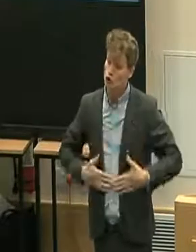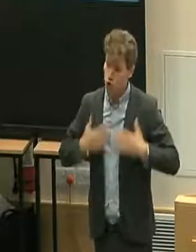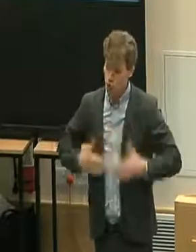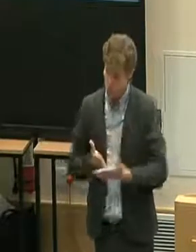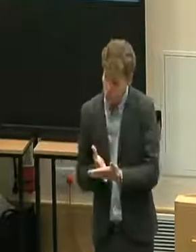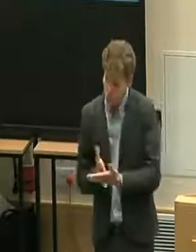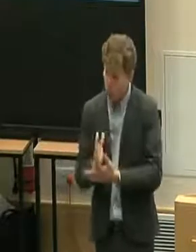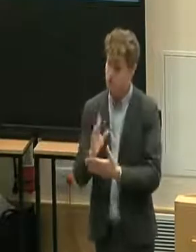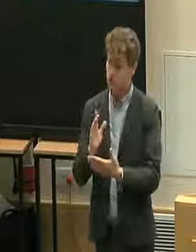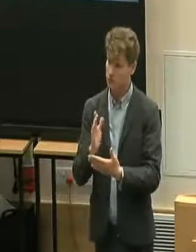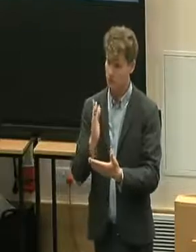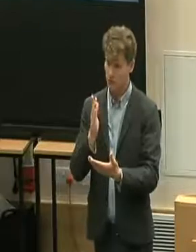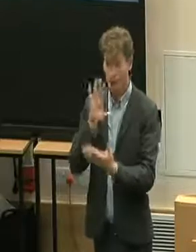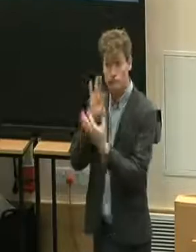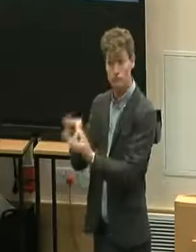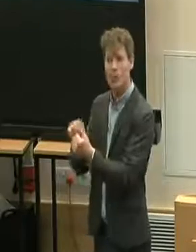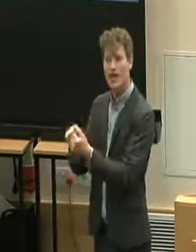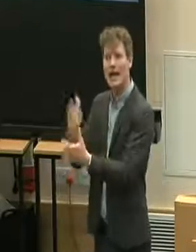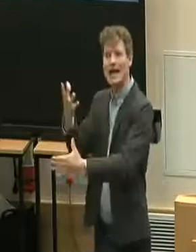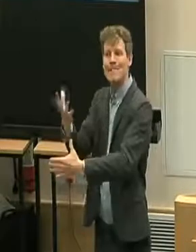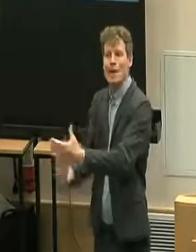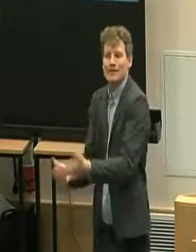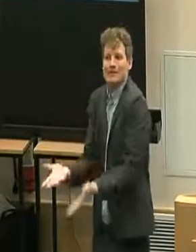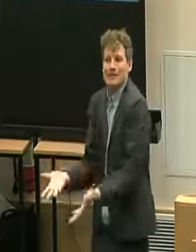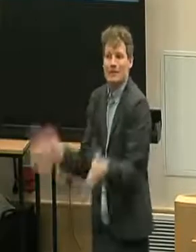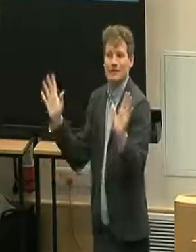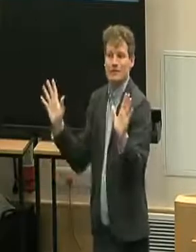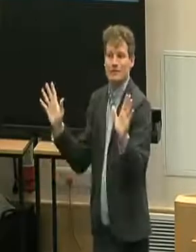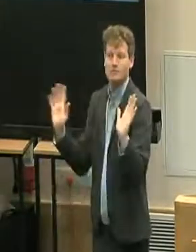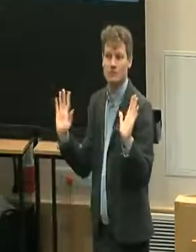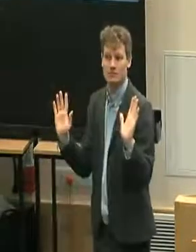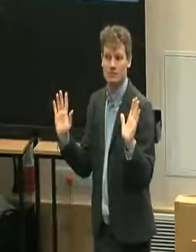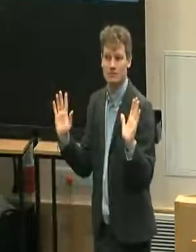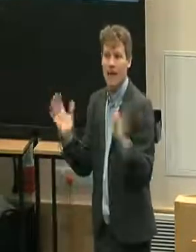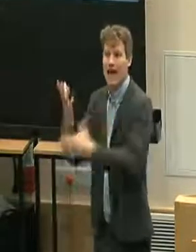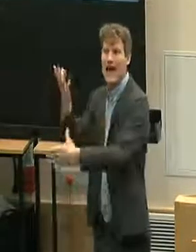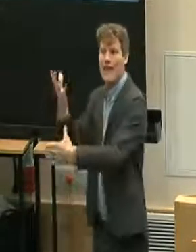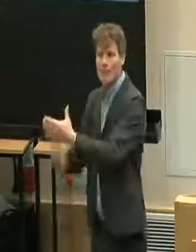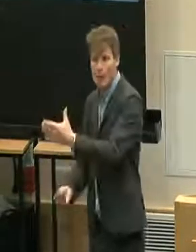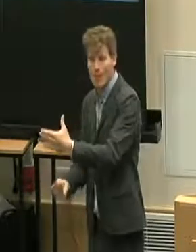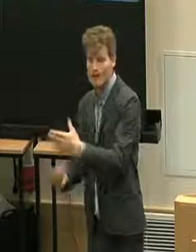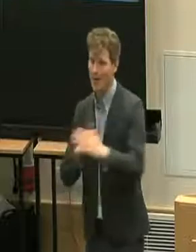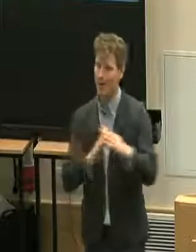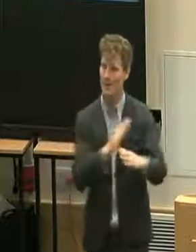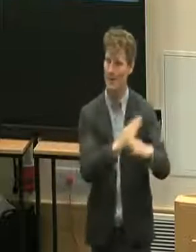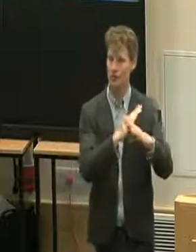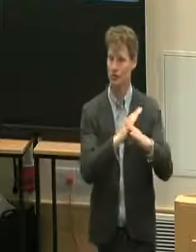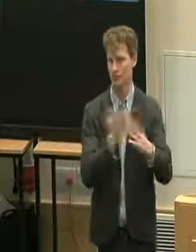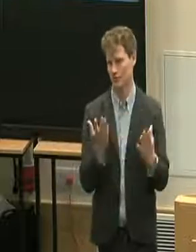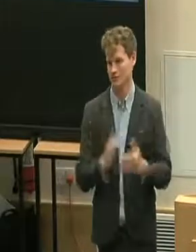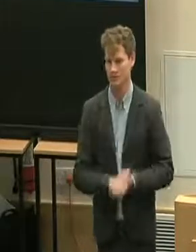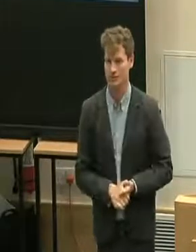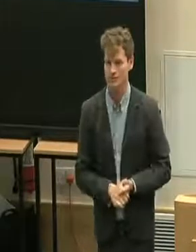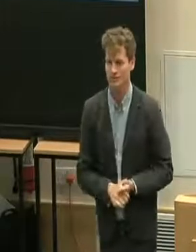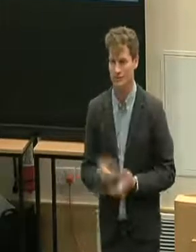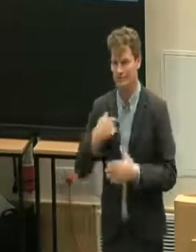barriers. Okay, Article 3 contains lots of interesting words, and sorry,